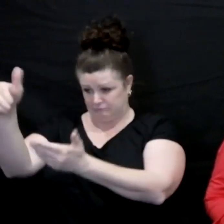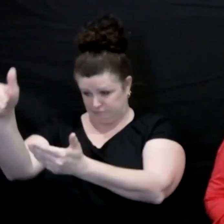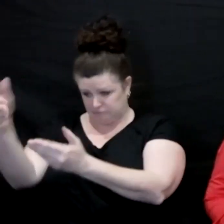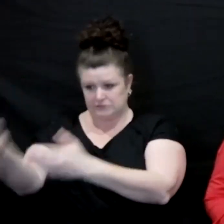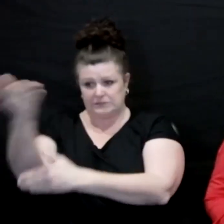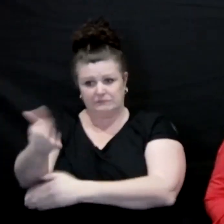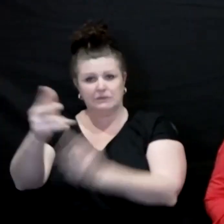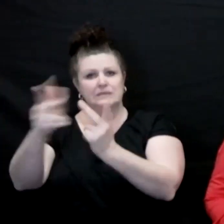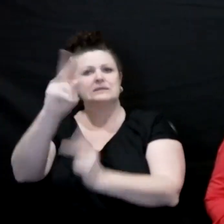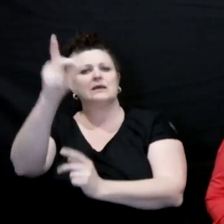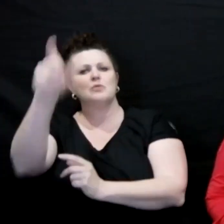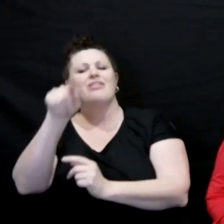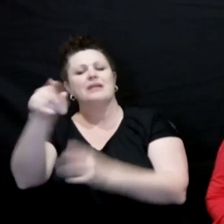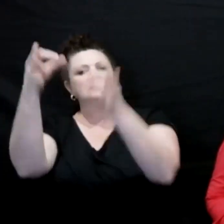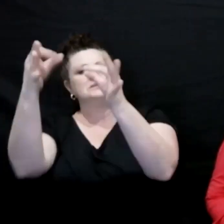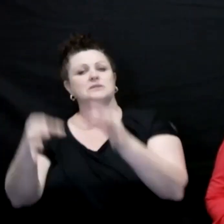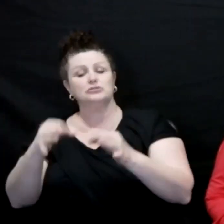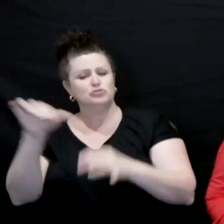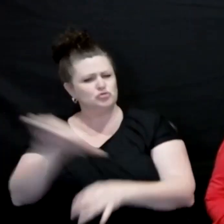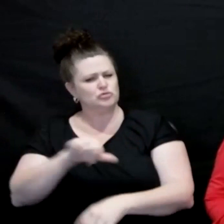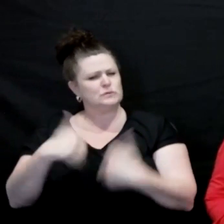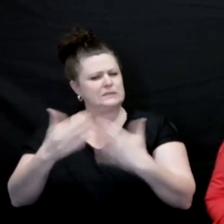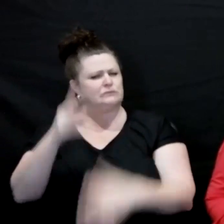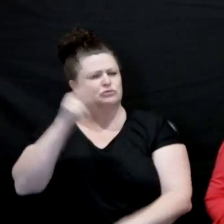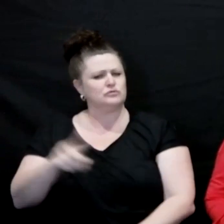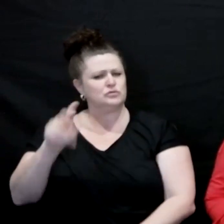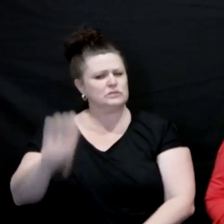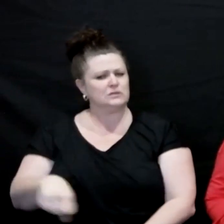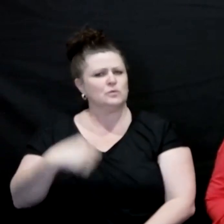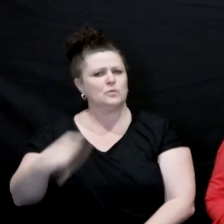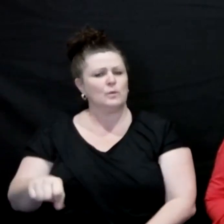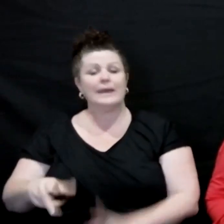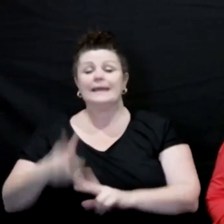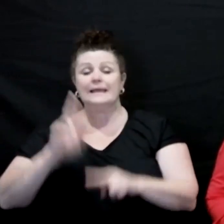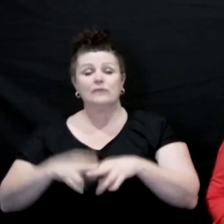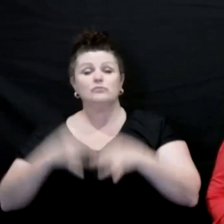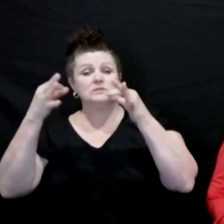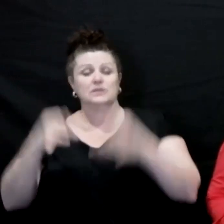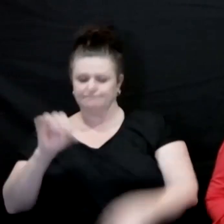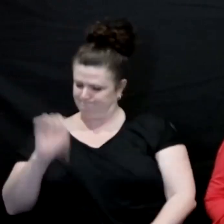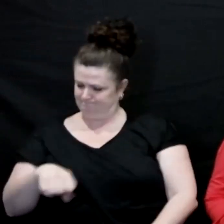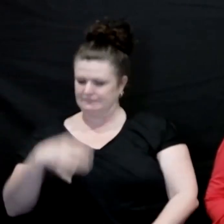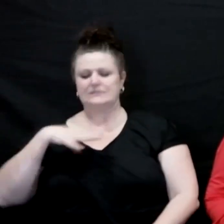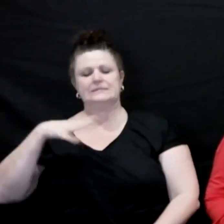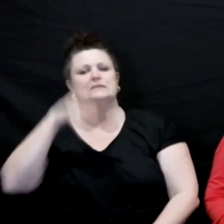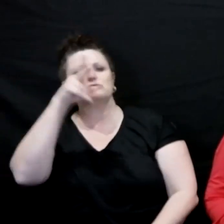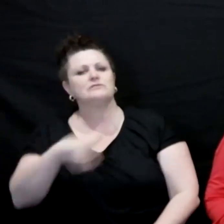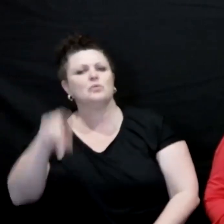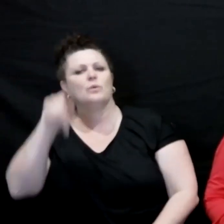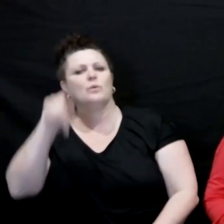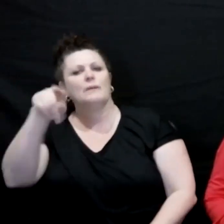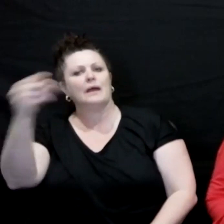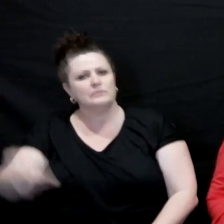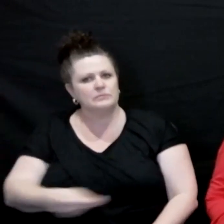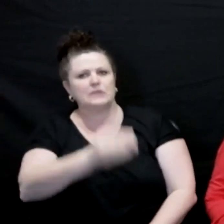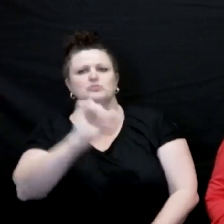is needed or not. If we decide the review is needed, then we send it back to your local region for